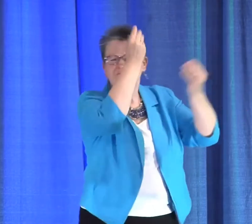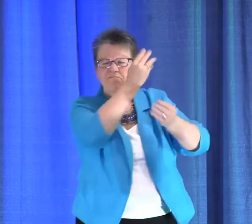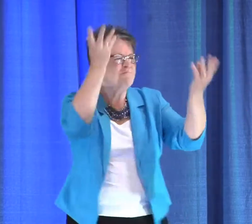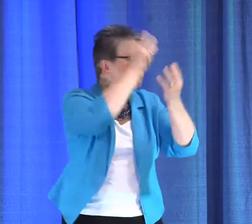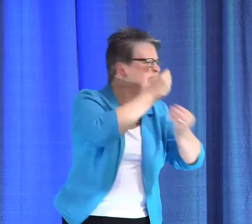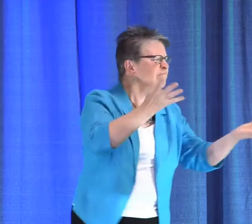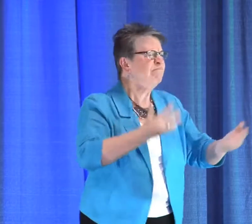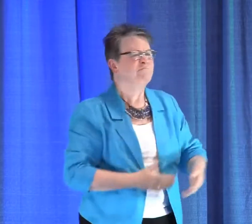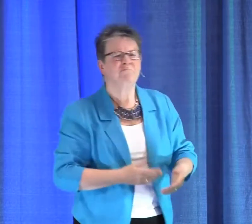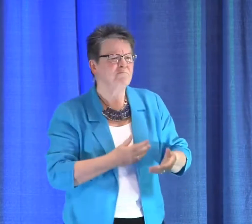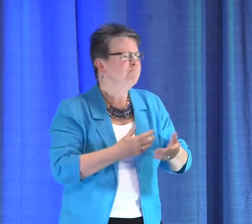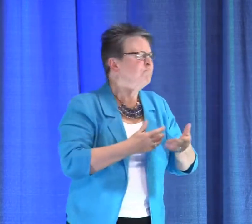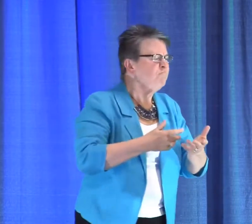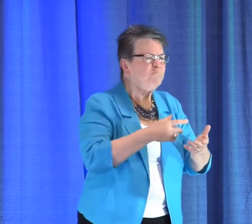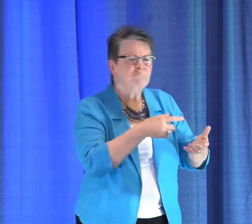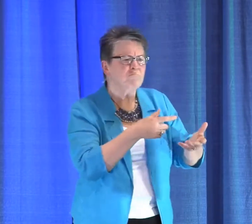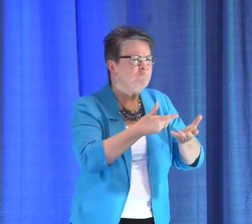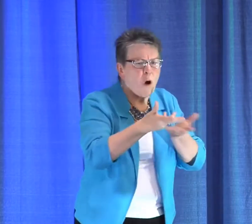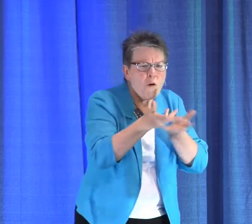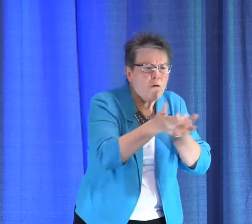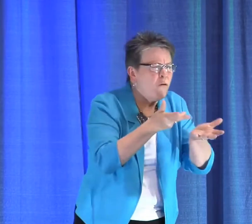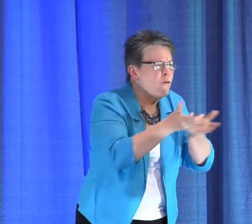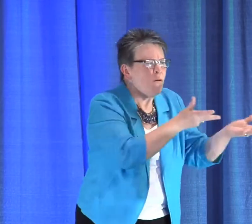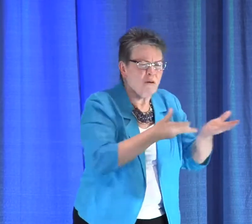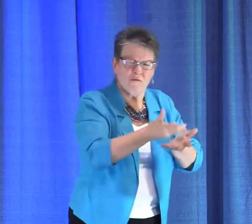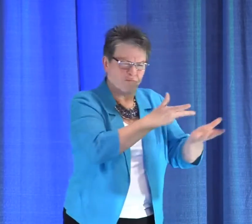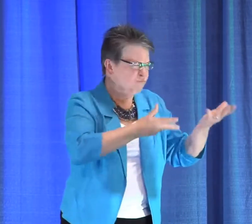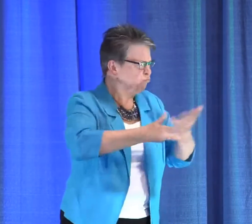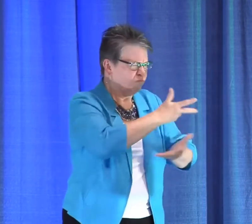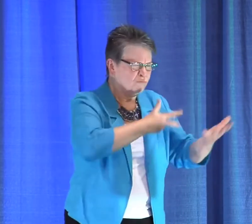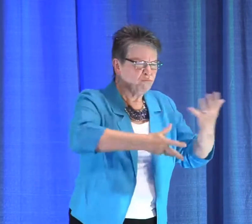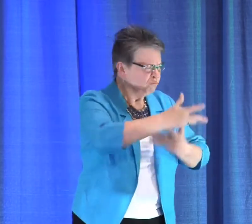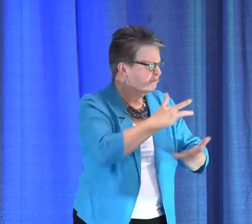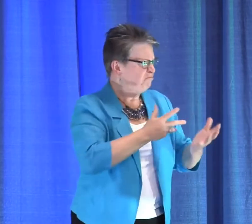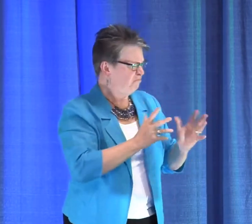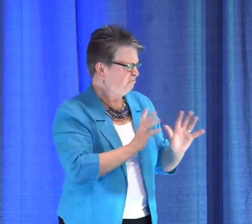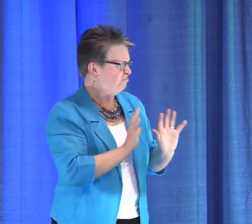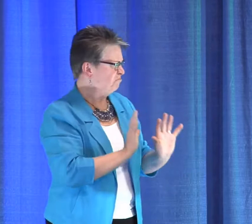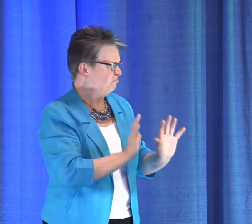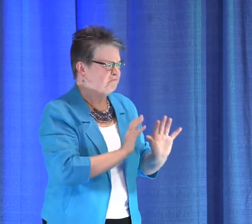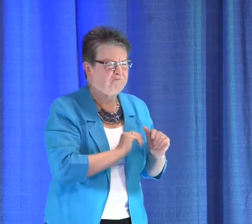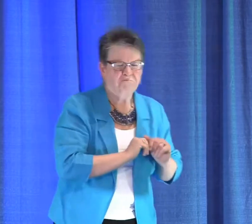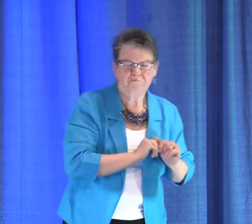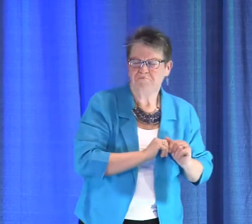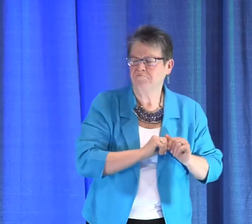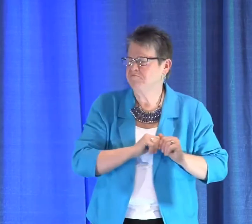is very important that we share thoughts and ideas with each other and we communicate these ideas.